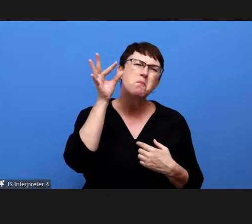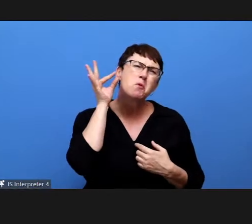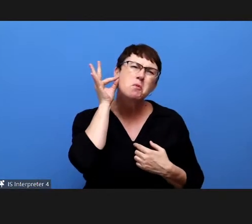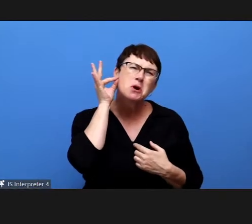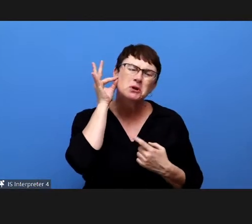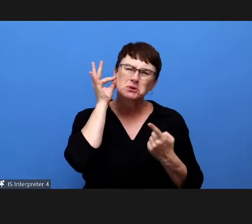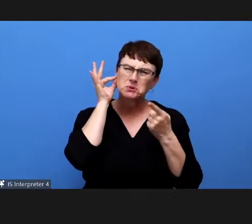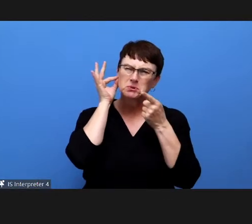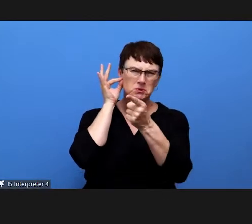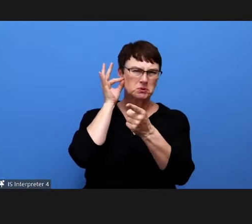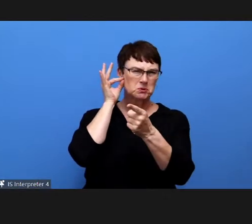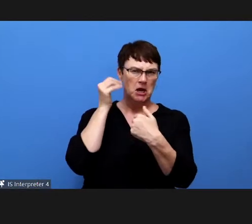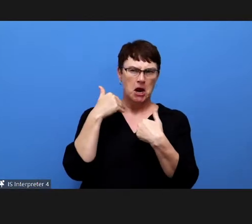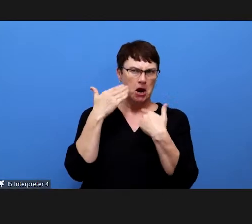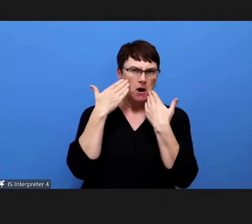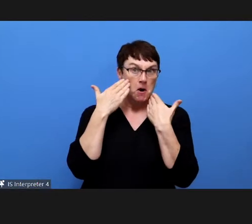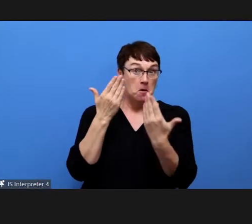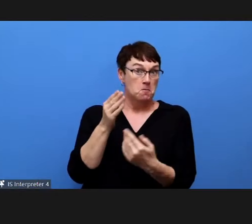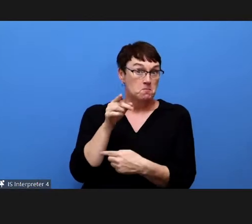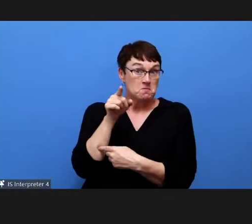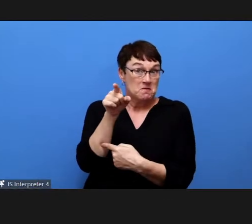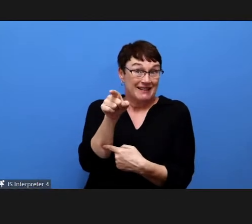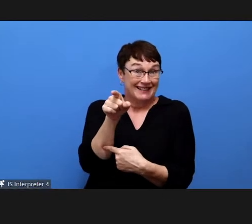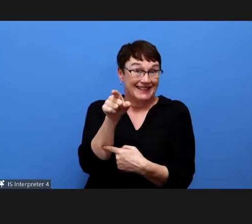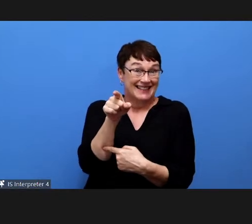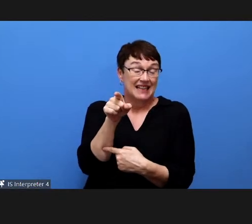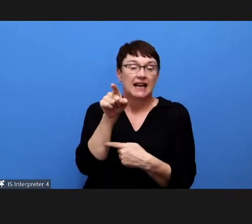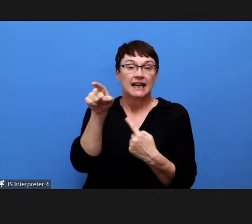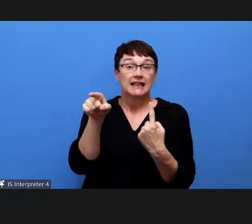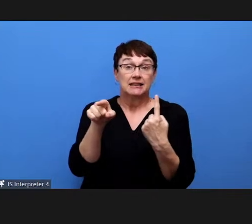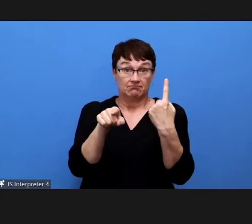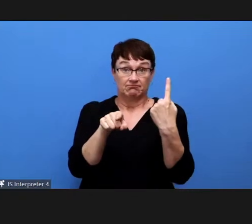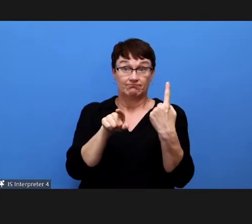And then in this line,